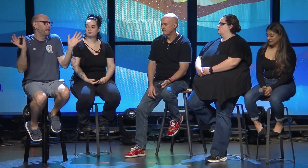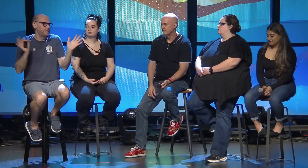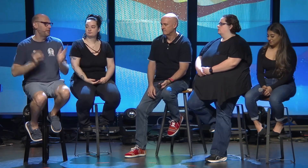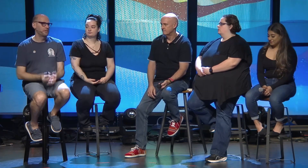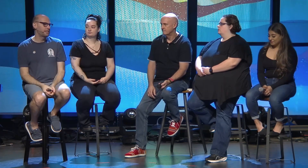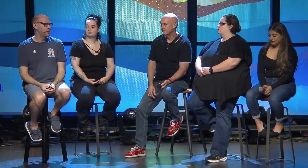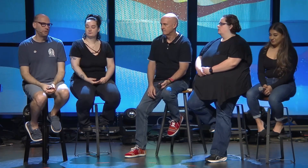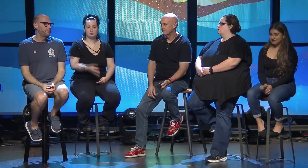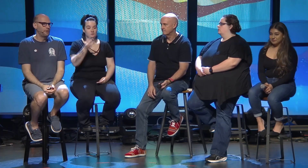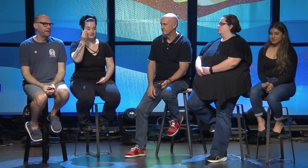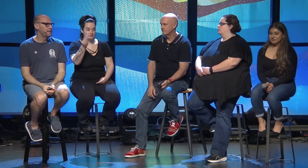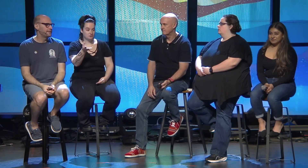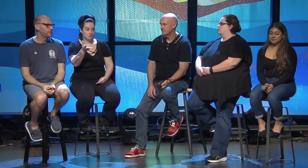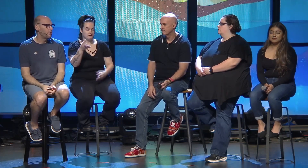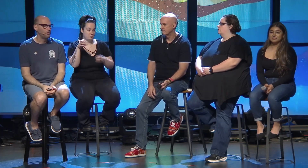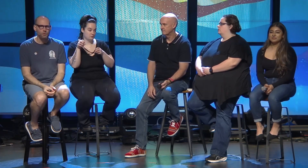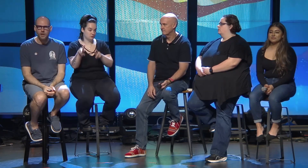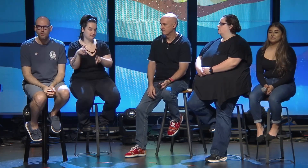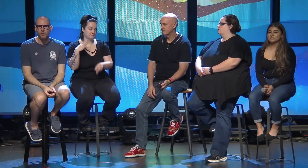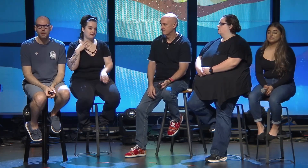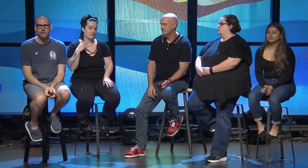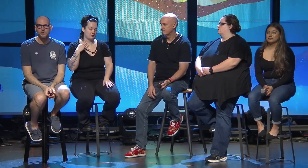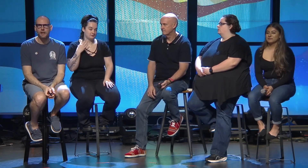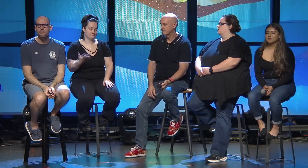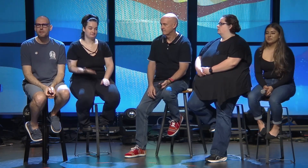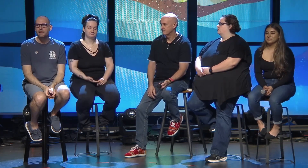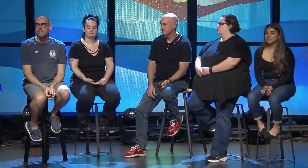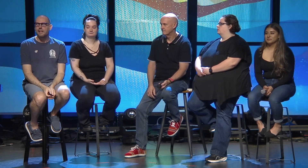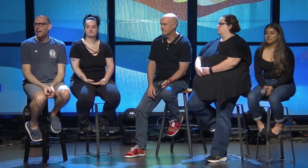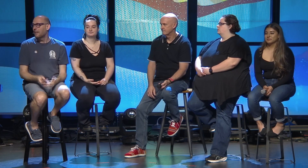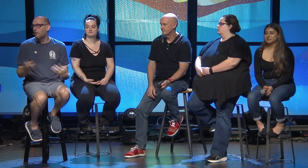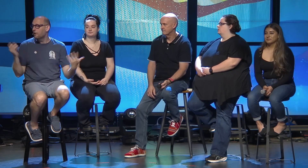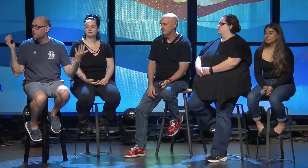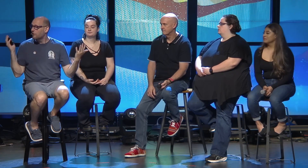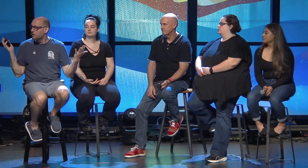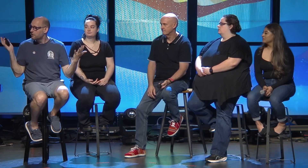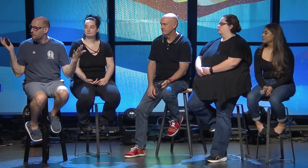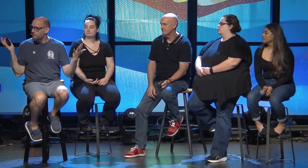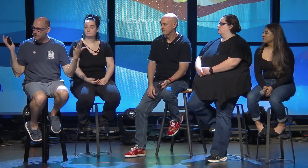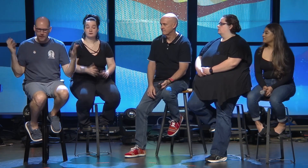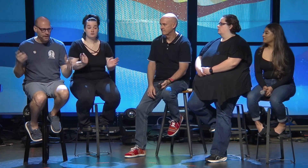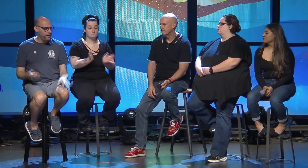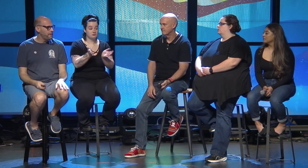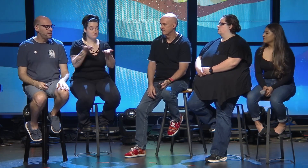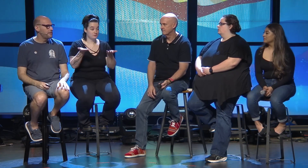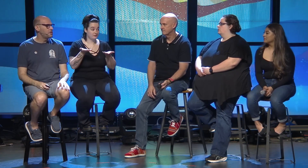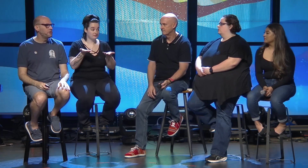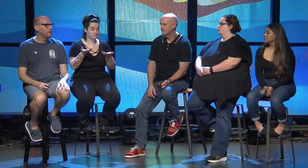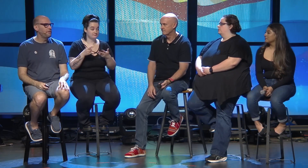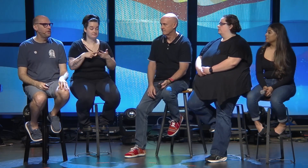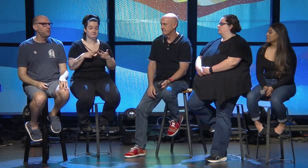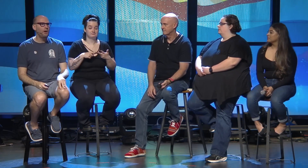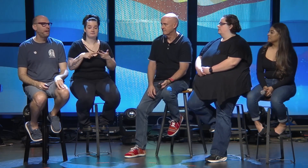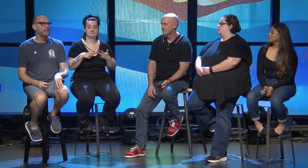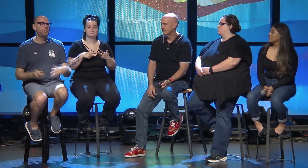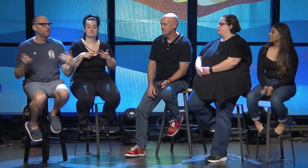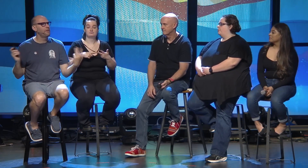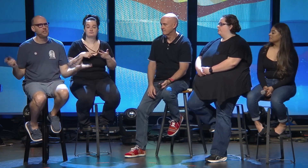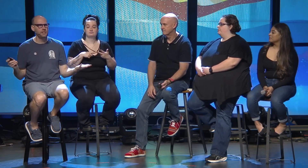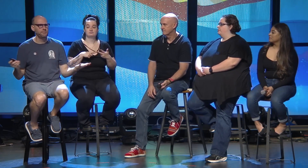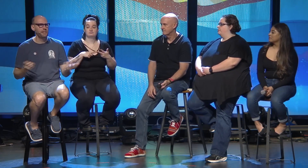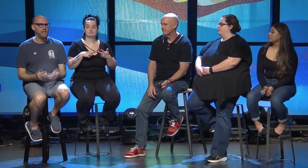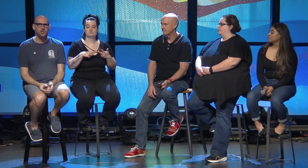how to fit that into your schedule, right? And there's no right or wrong way to do that. And then I want to encourage you if you are